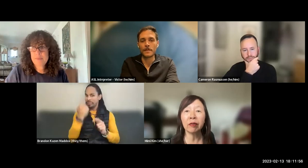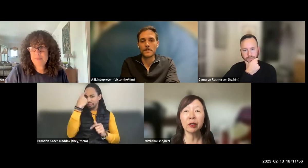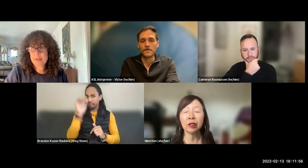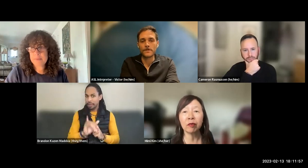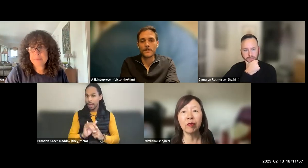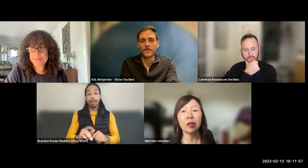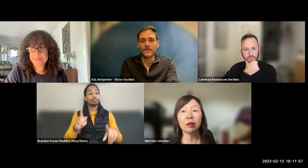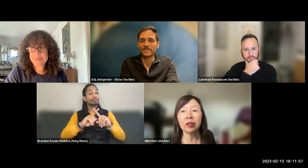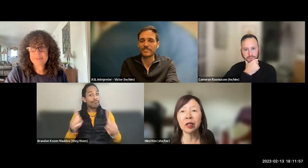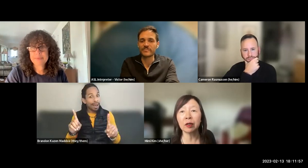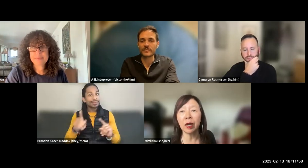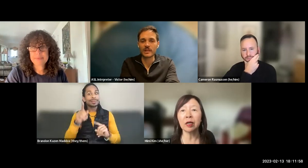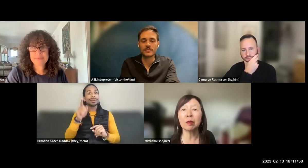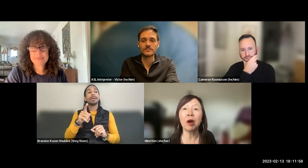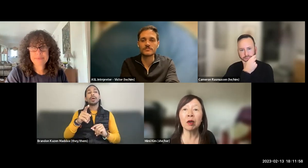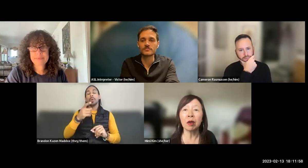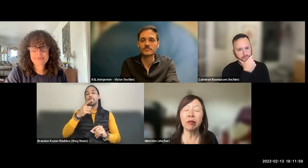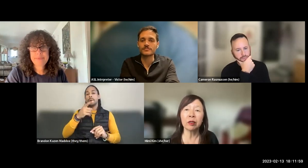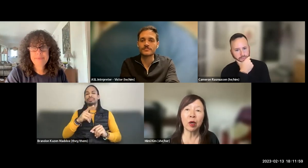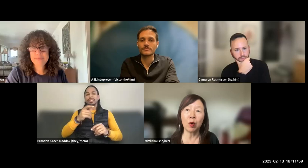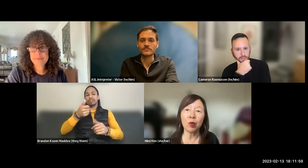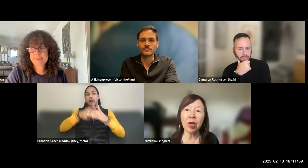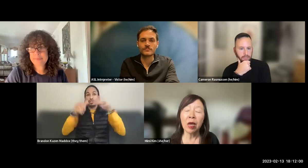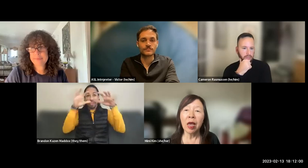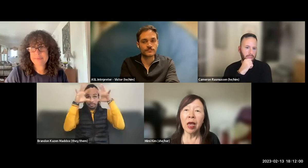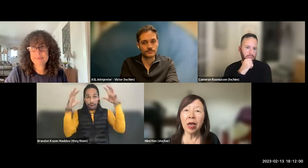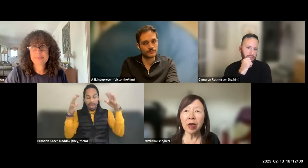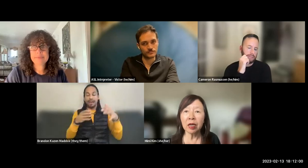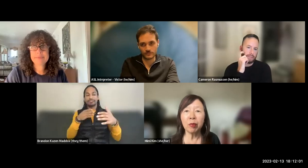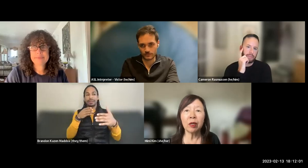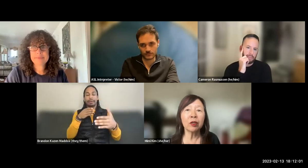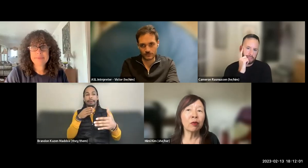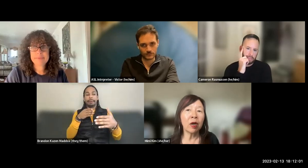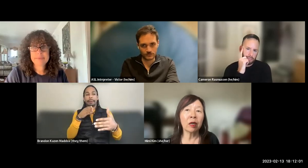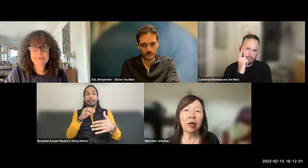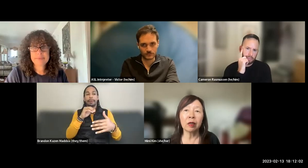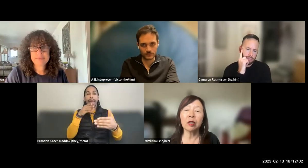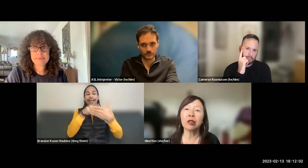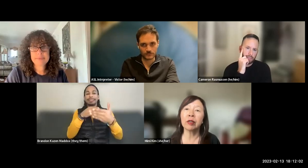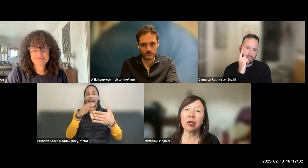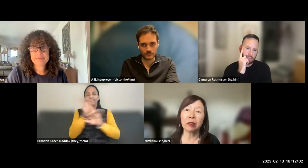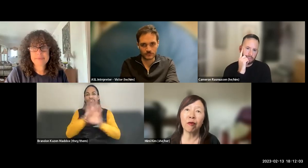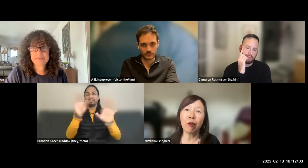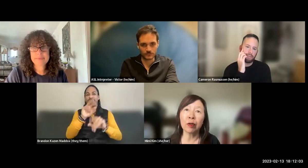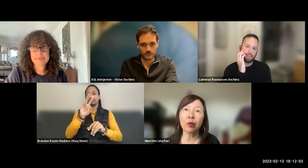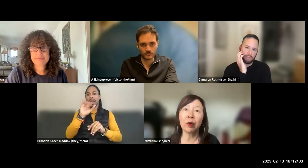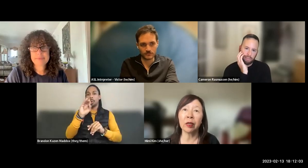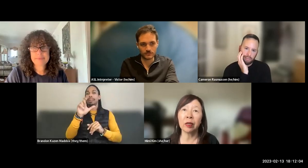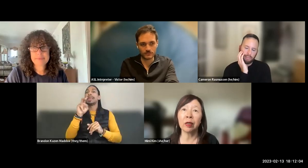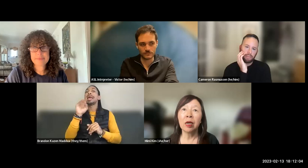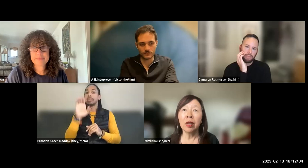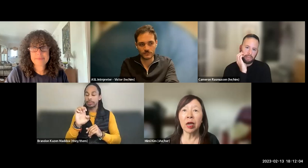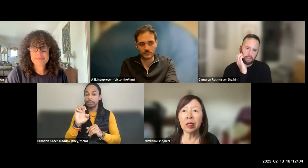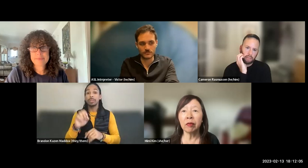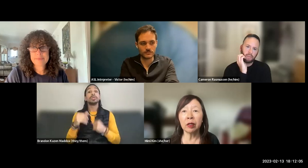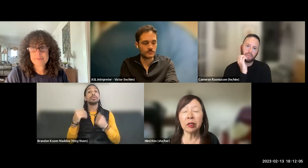the anti-violence field or sector as part of its own, and has been a strong conservatizing force